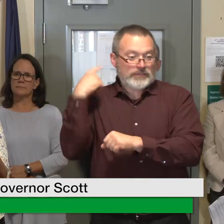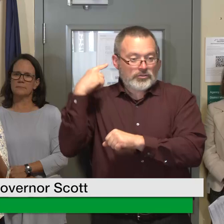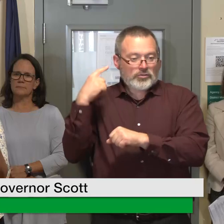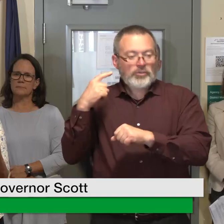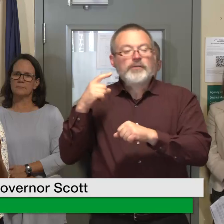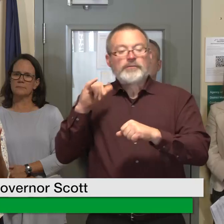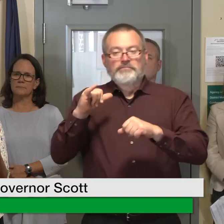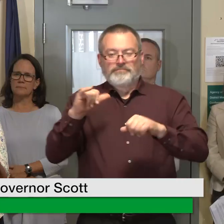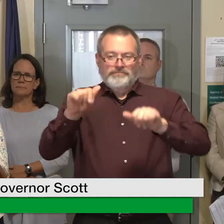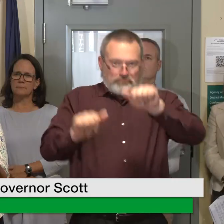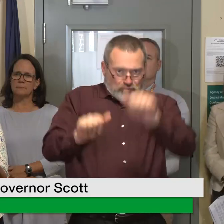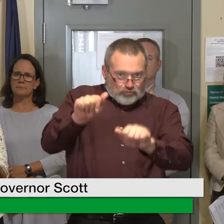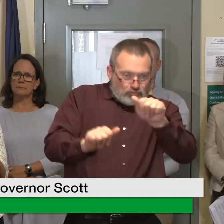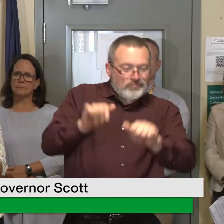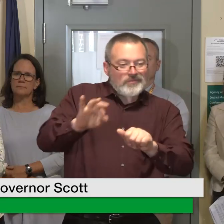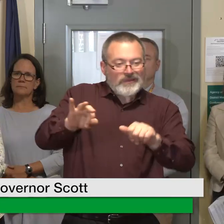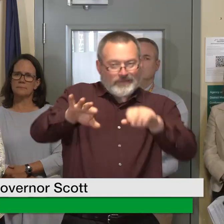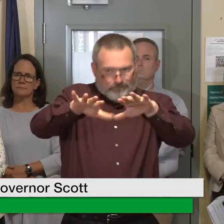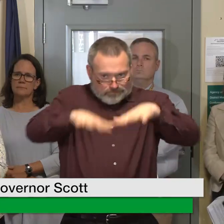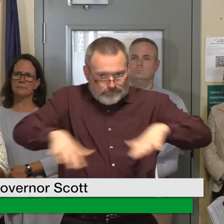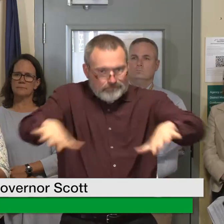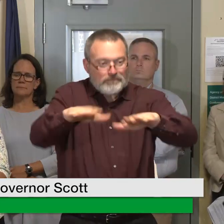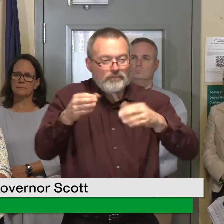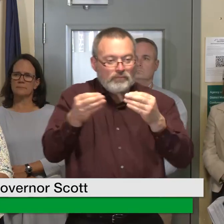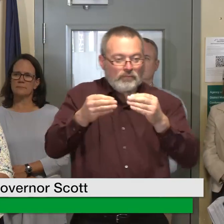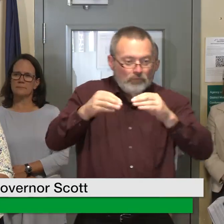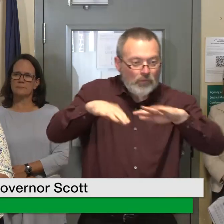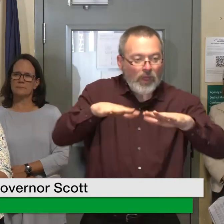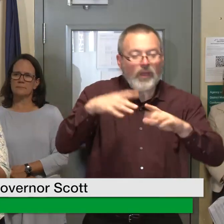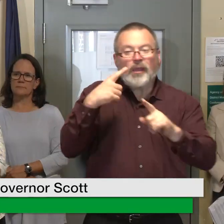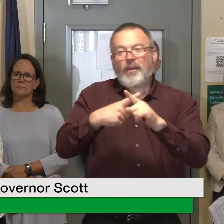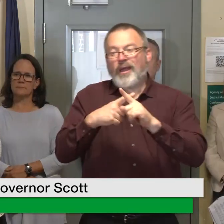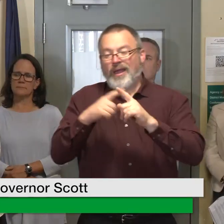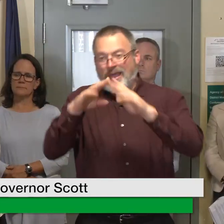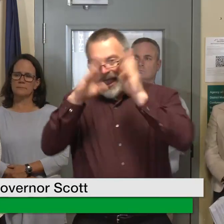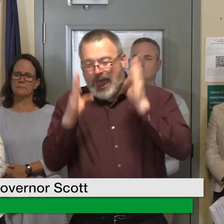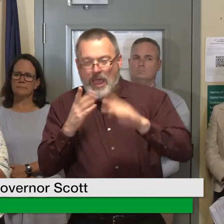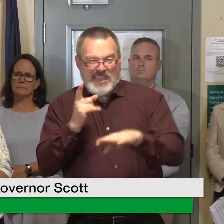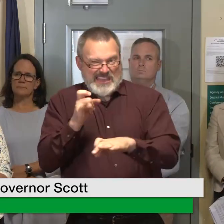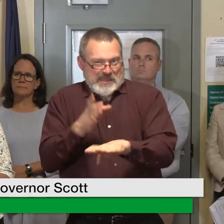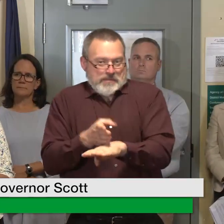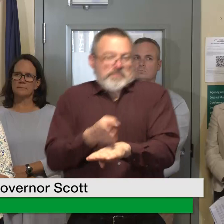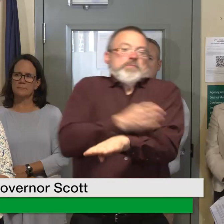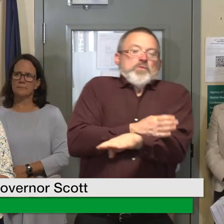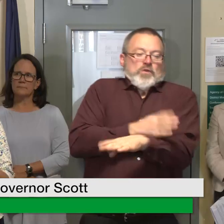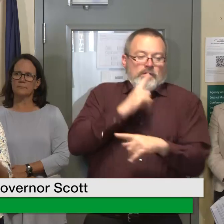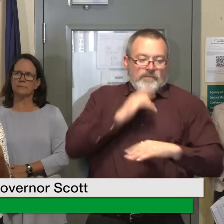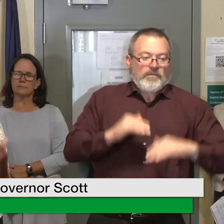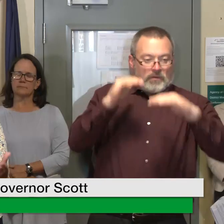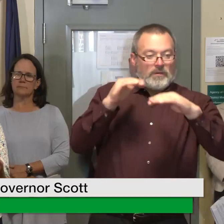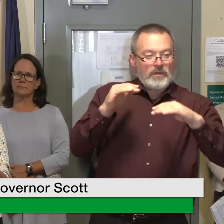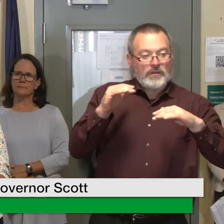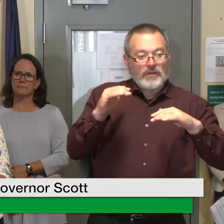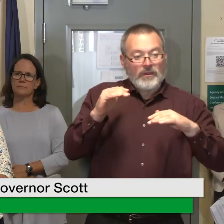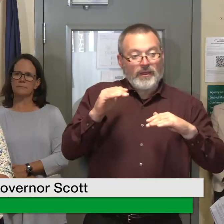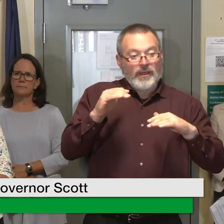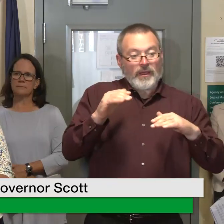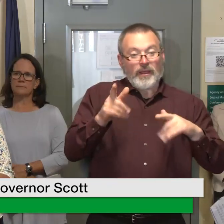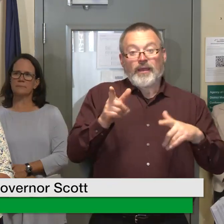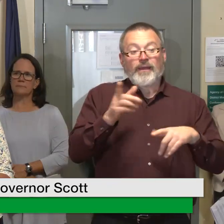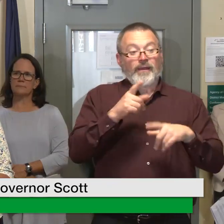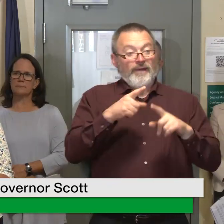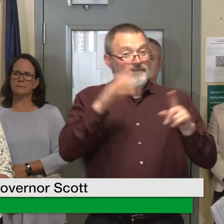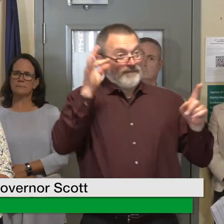the day before the flood that you will receive. Whereas subsequent rounds of FEMA funding related again to